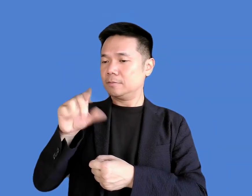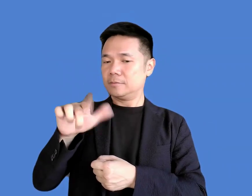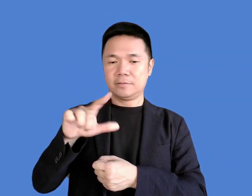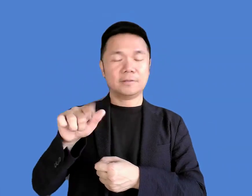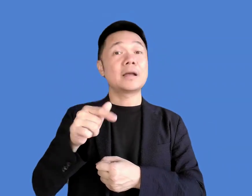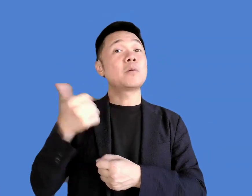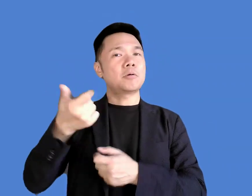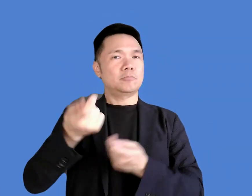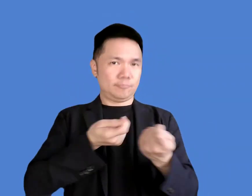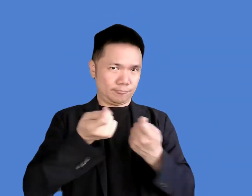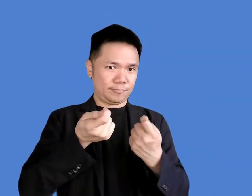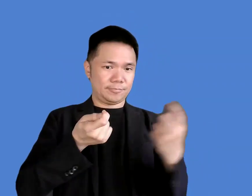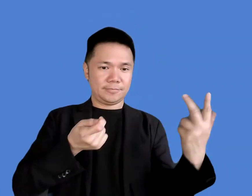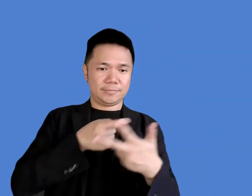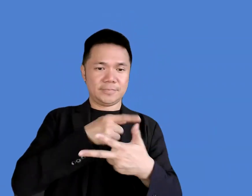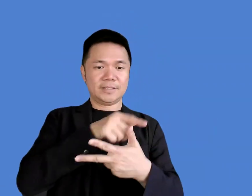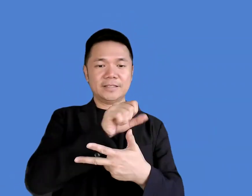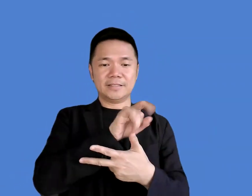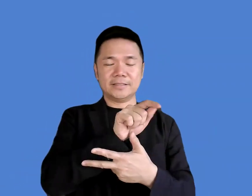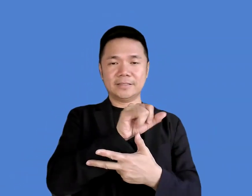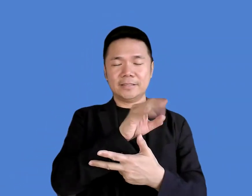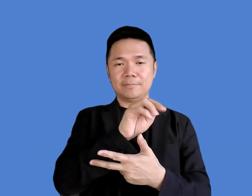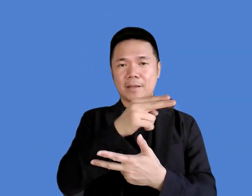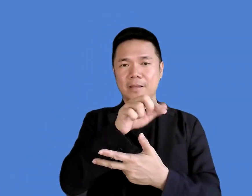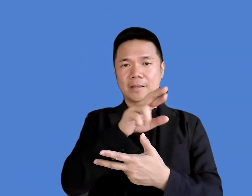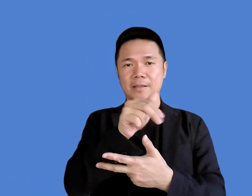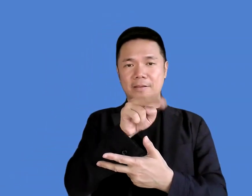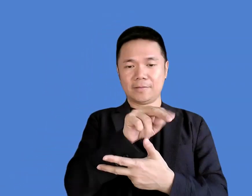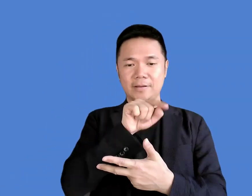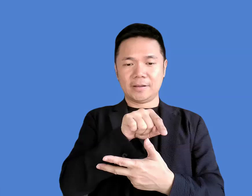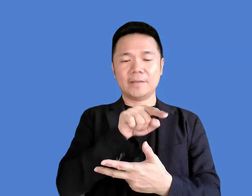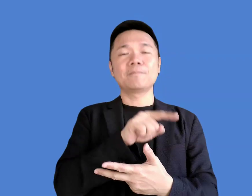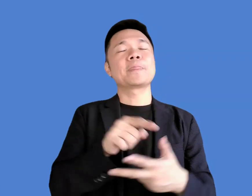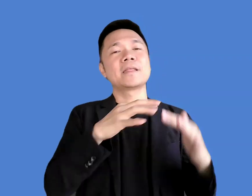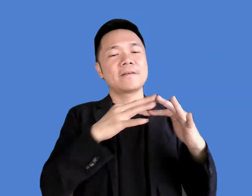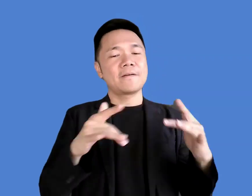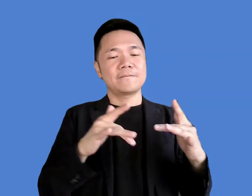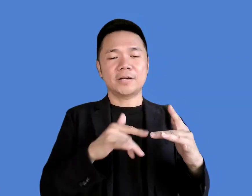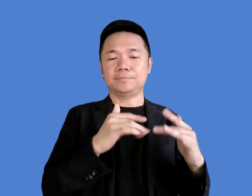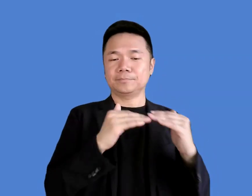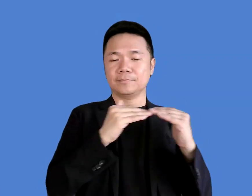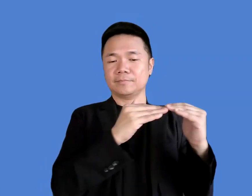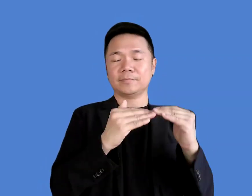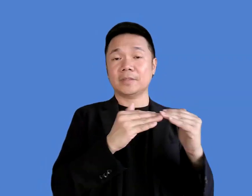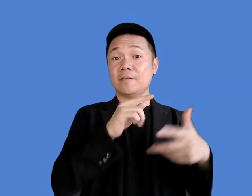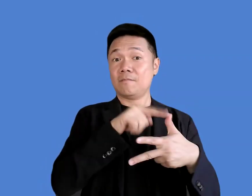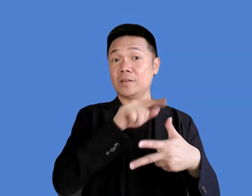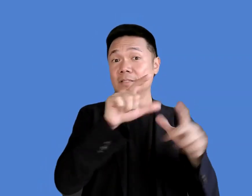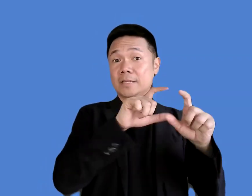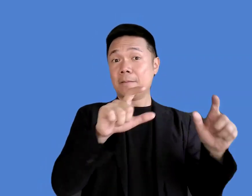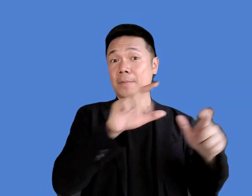our speakers, Siti Mahiran Ahmad, who's the Diversity, Equity, and Inclusion Lead for Deloitte Southeast